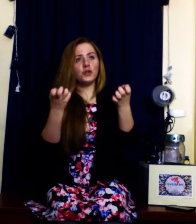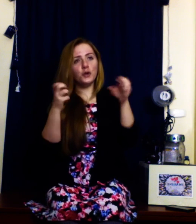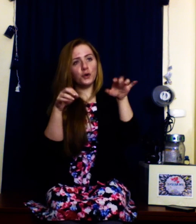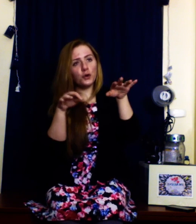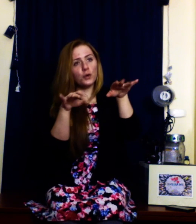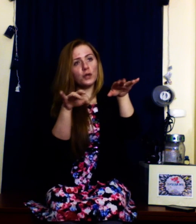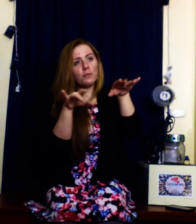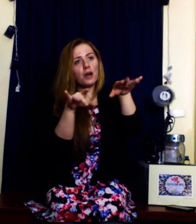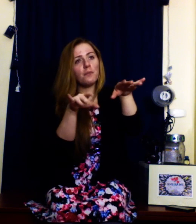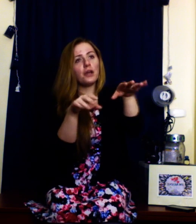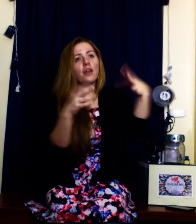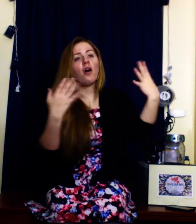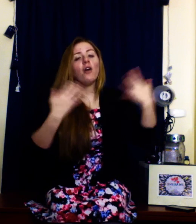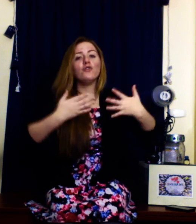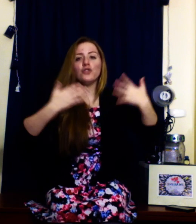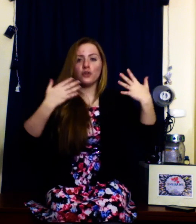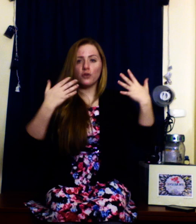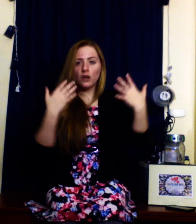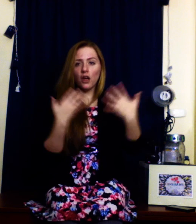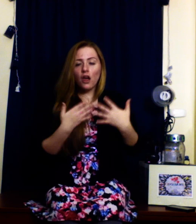to creep up and haunt you.